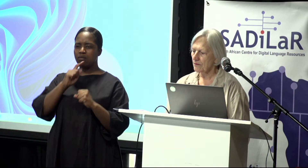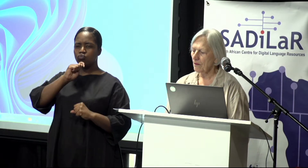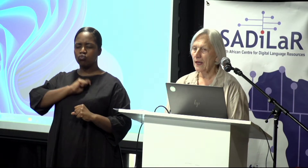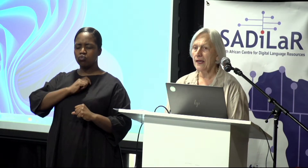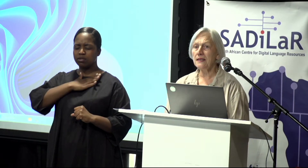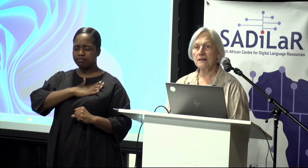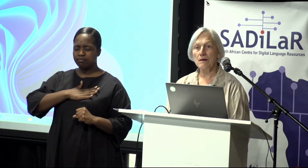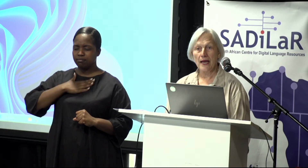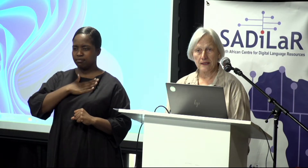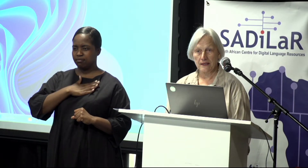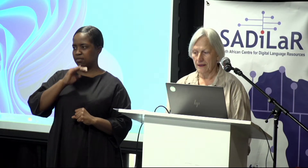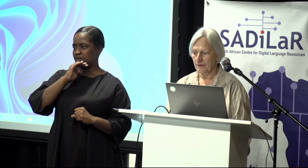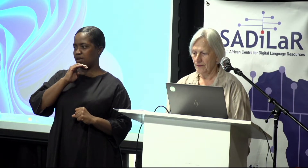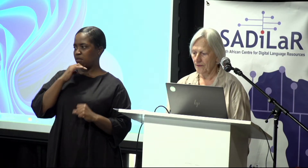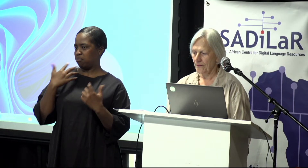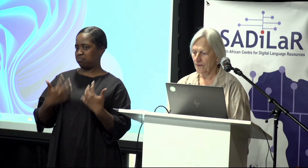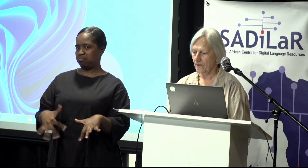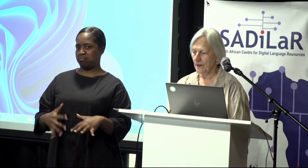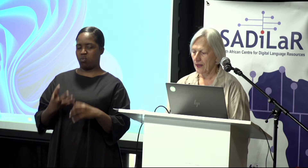amazing.